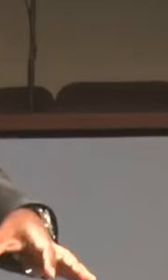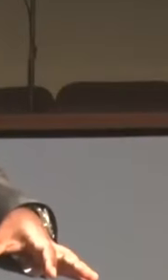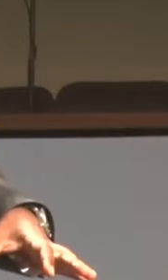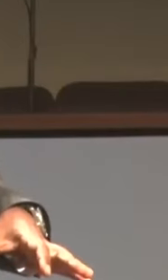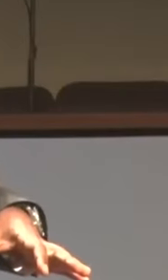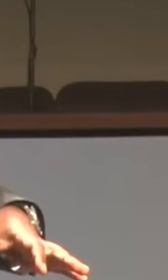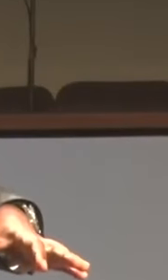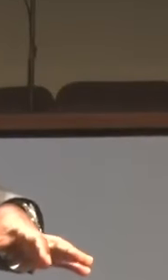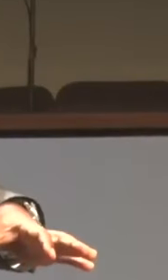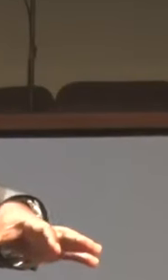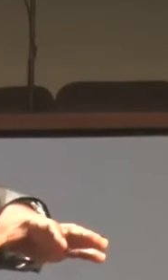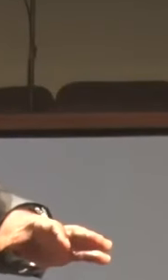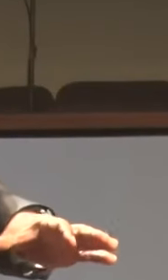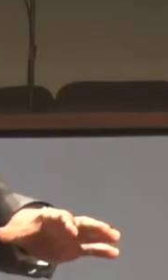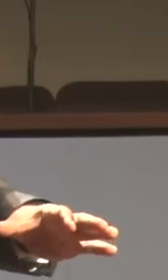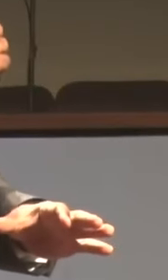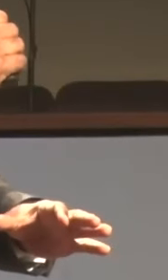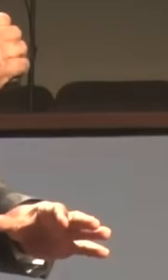praise.